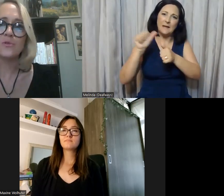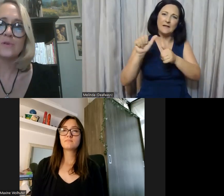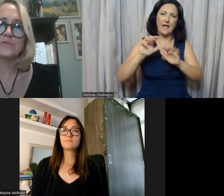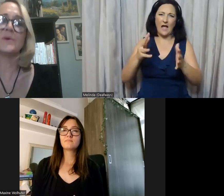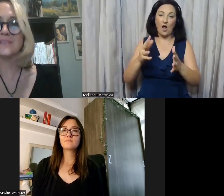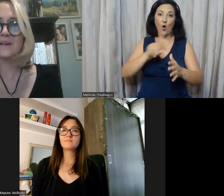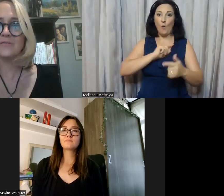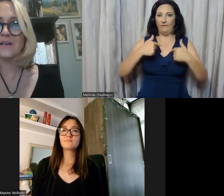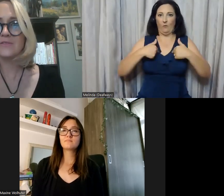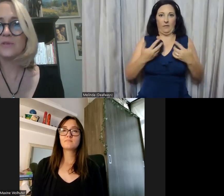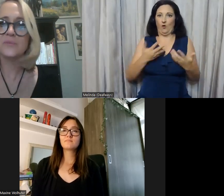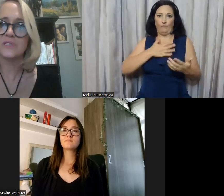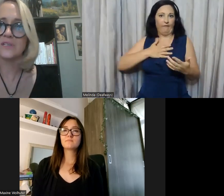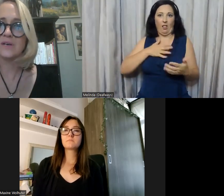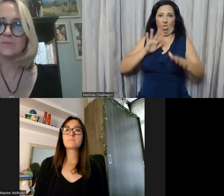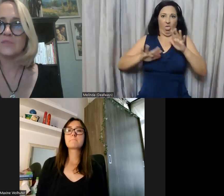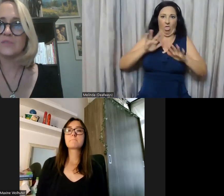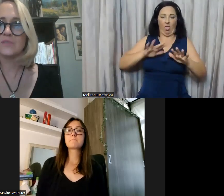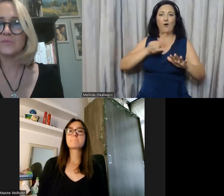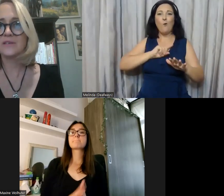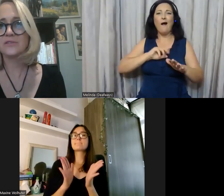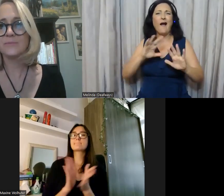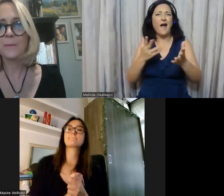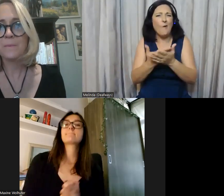for myself and for the person I'm speaking to?